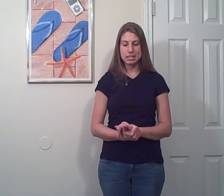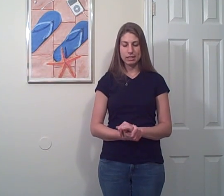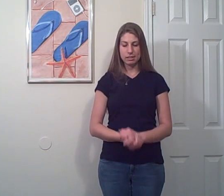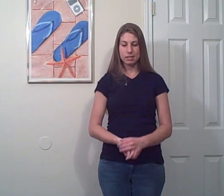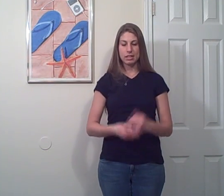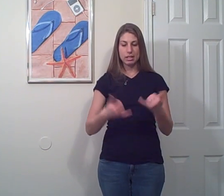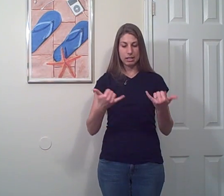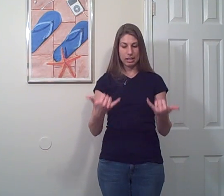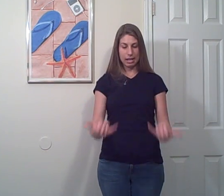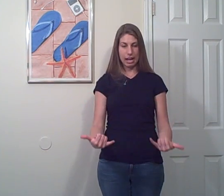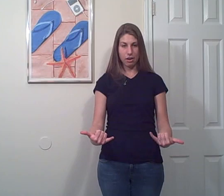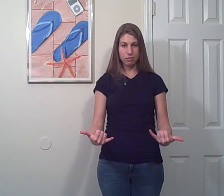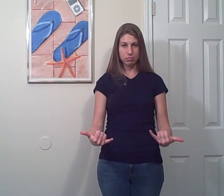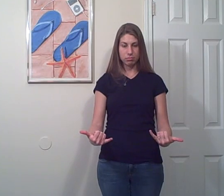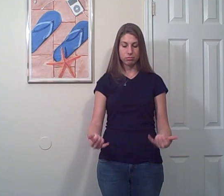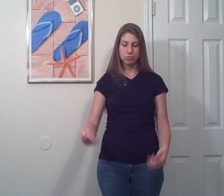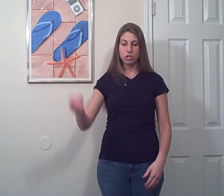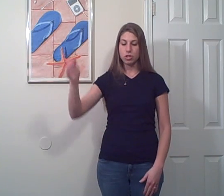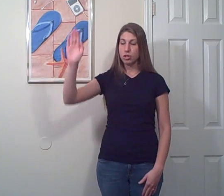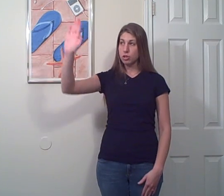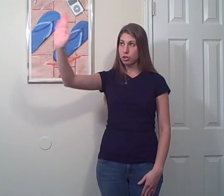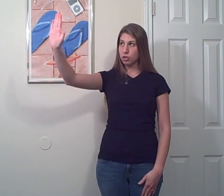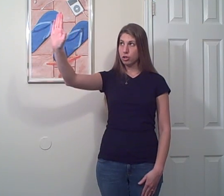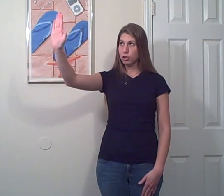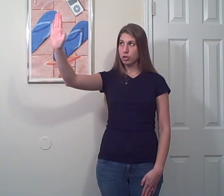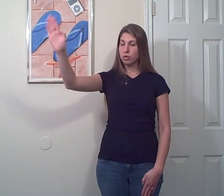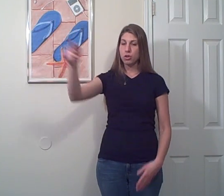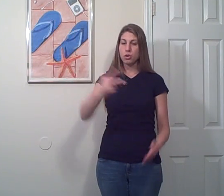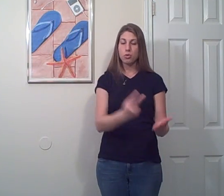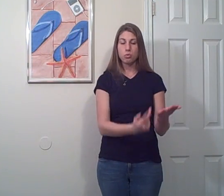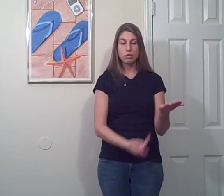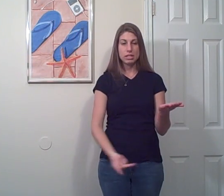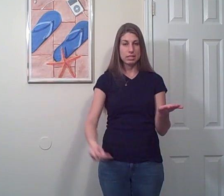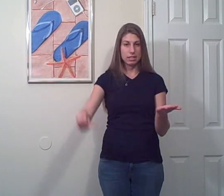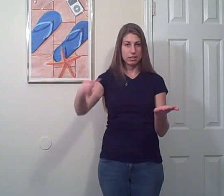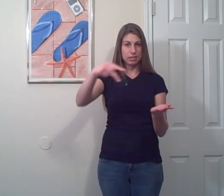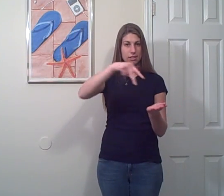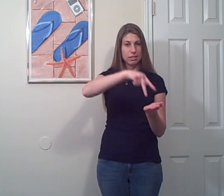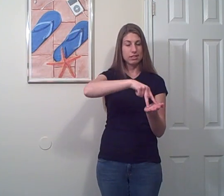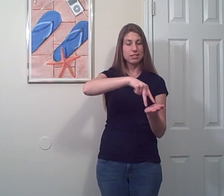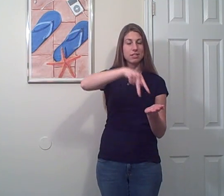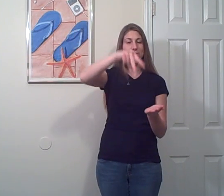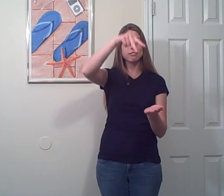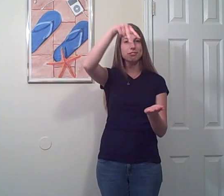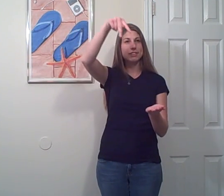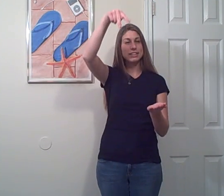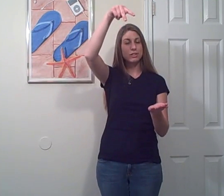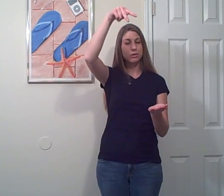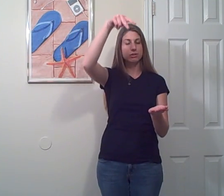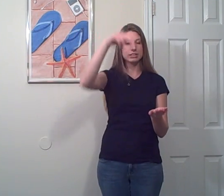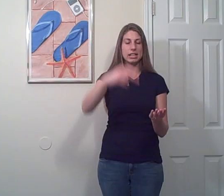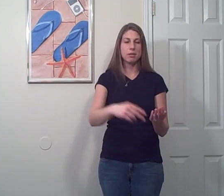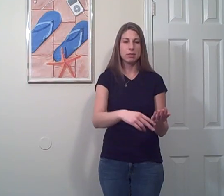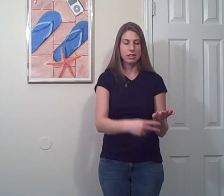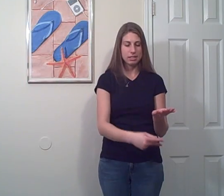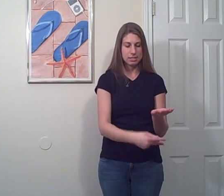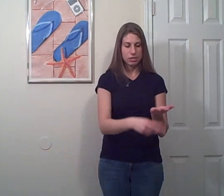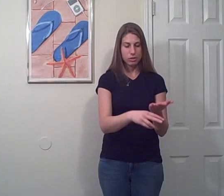risen. Now you're risen. This is a really cool sign because